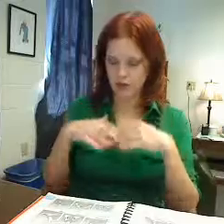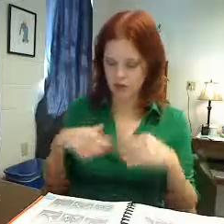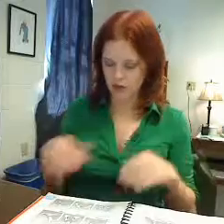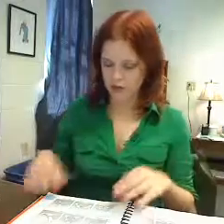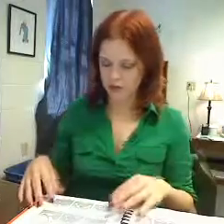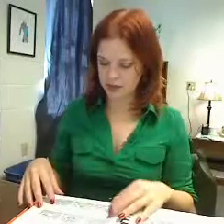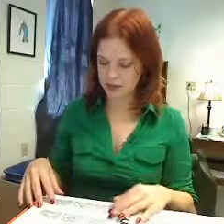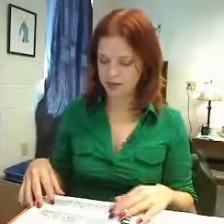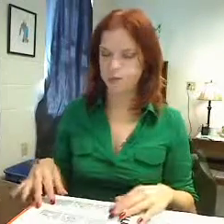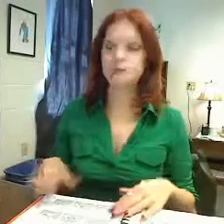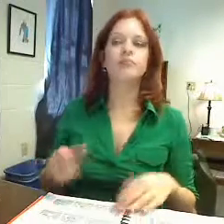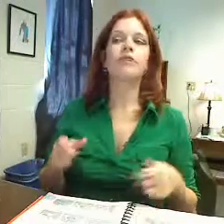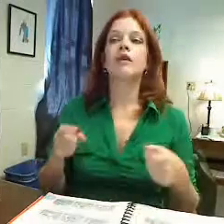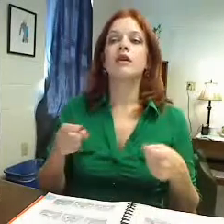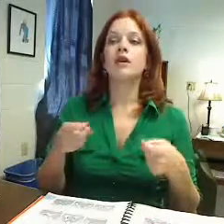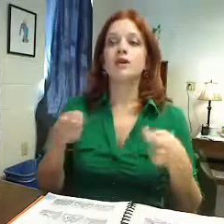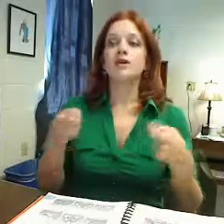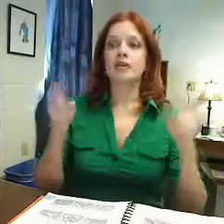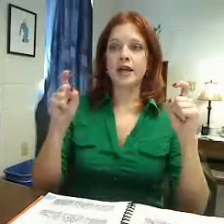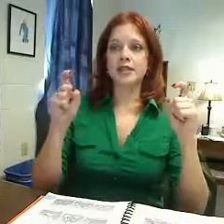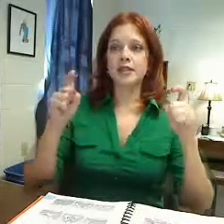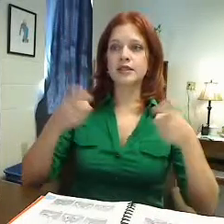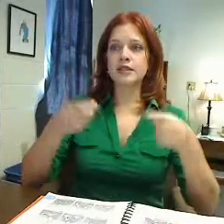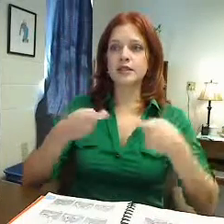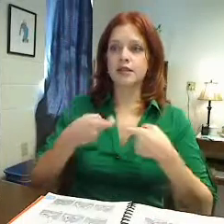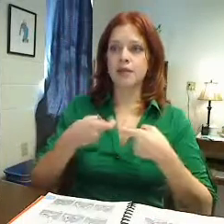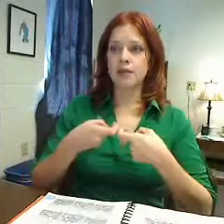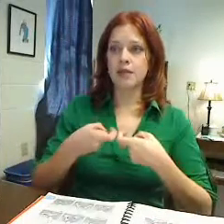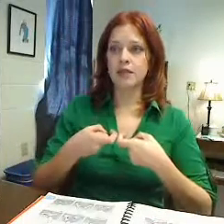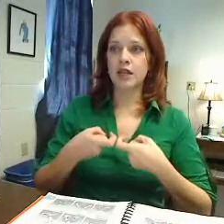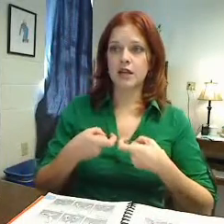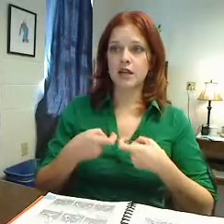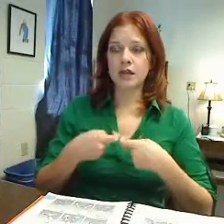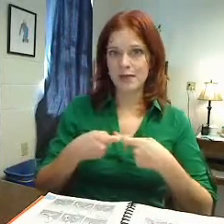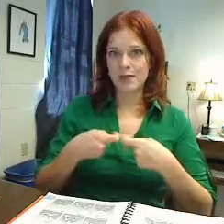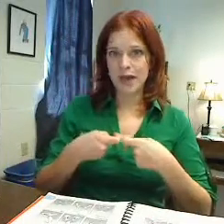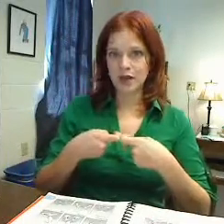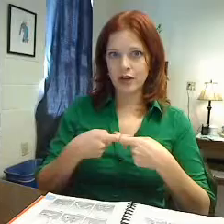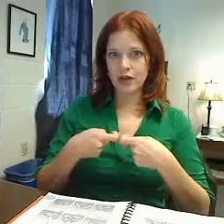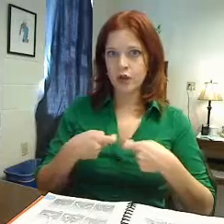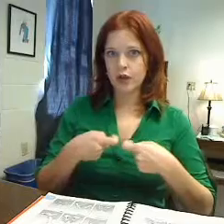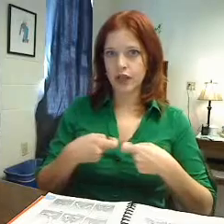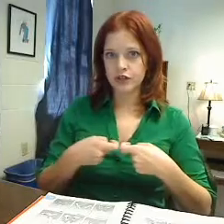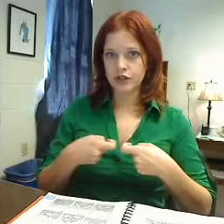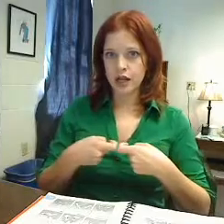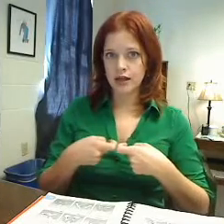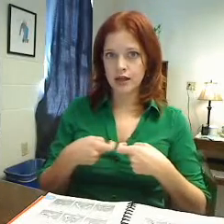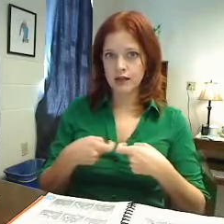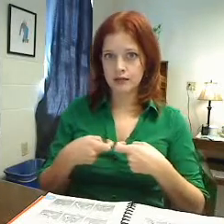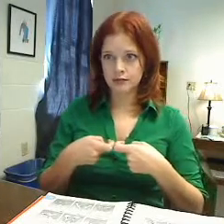or collapse. Two X's, tap them together, becomes battery or electric.